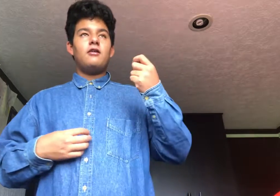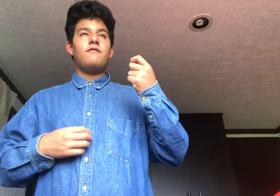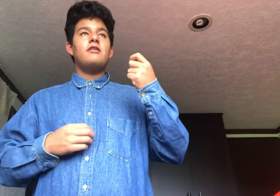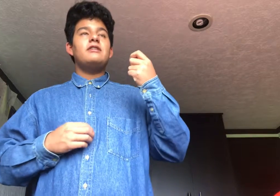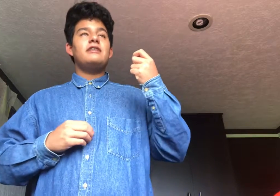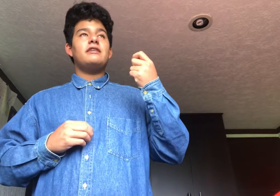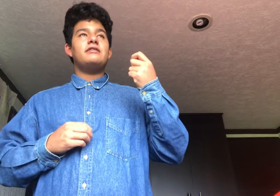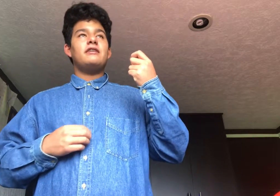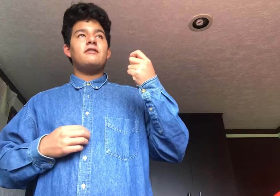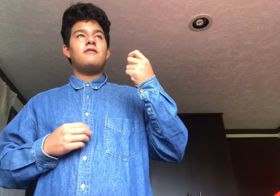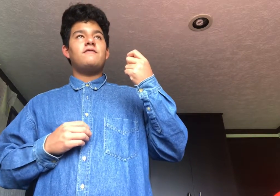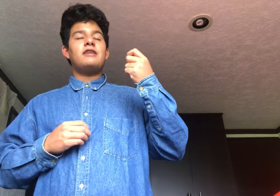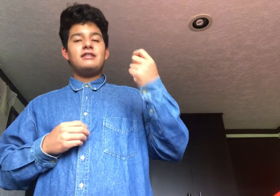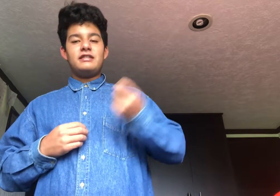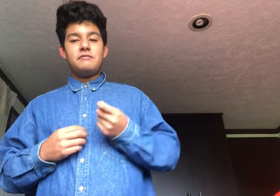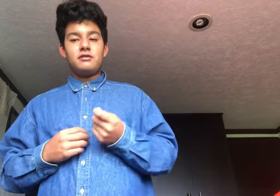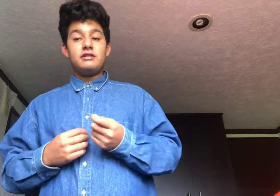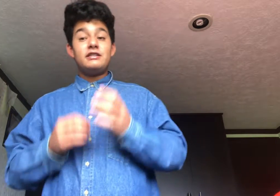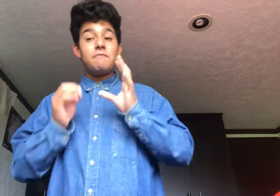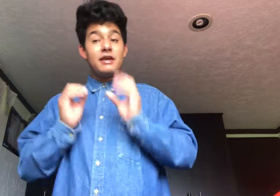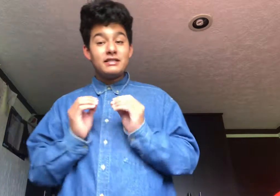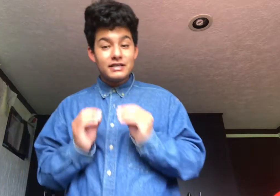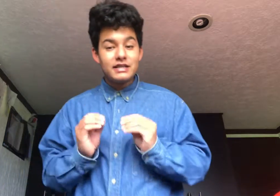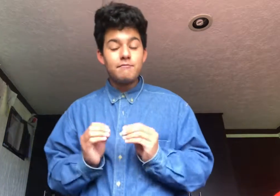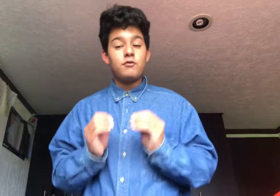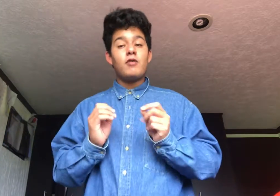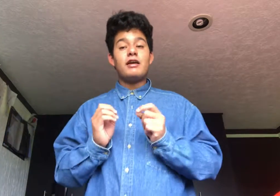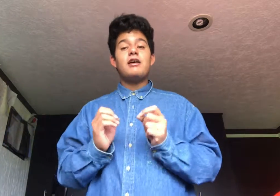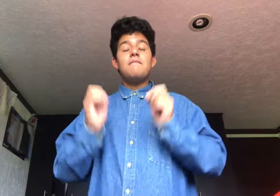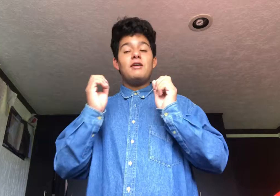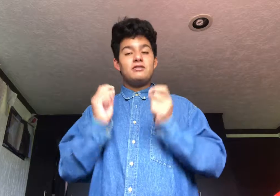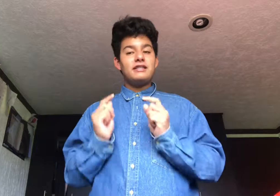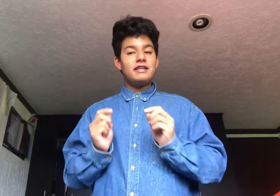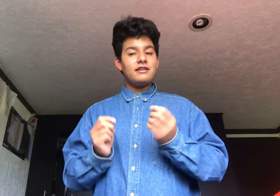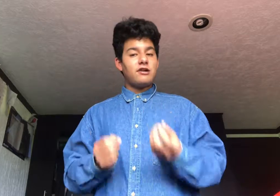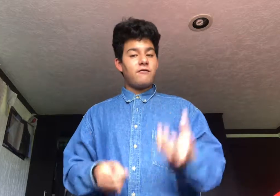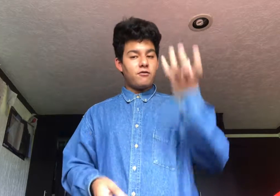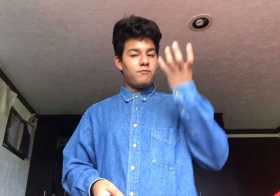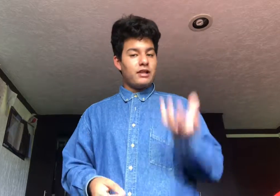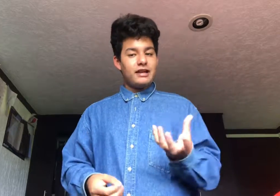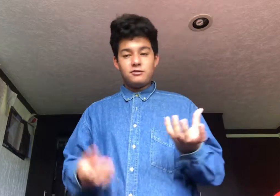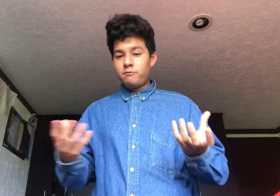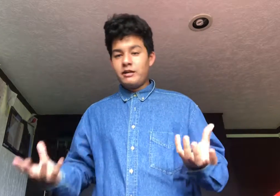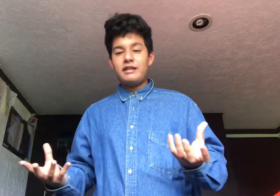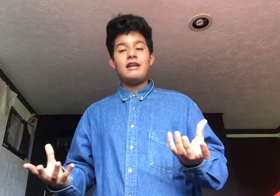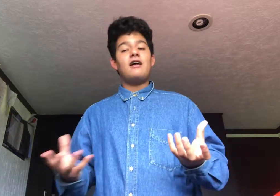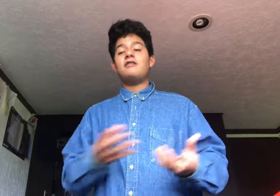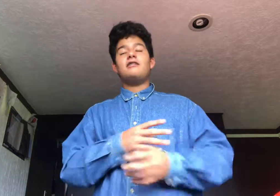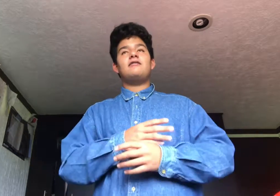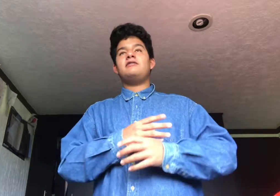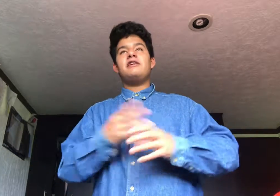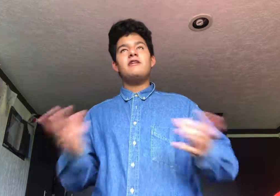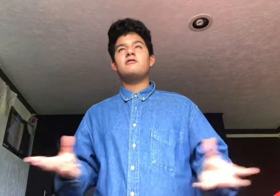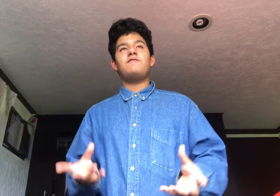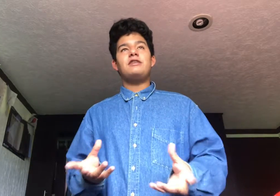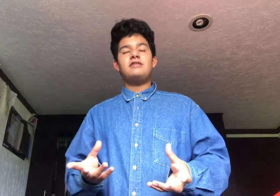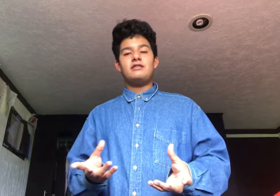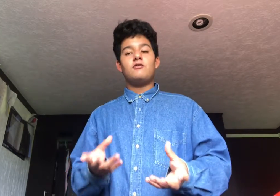of Dan Simmons is the best example. Why? Because they say they travel from planet to planet that are years of distance, or